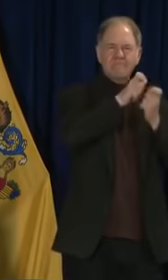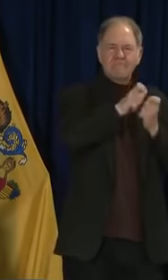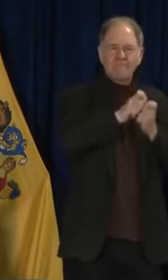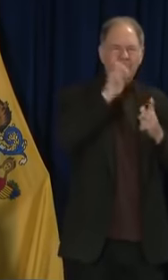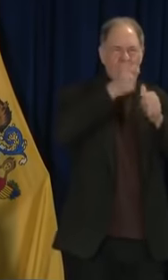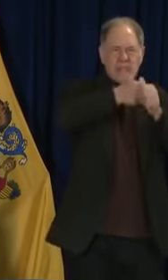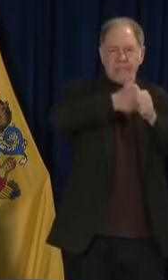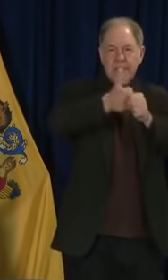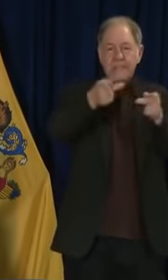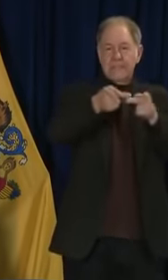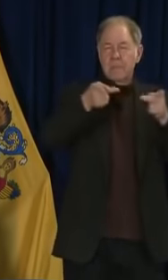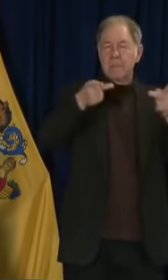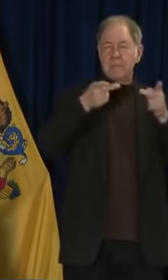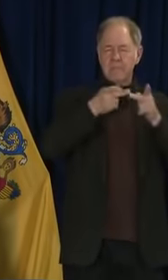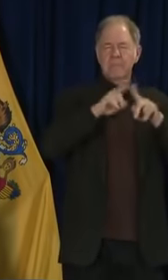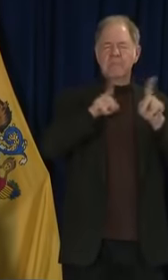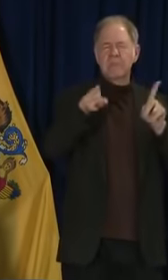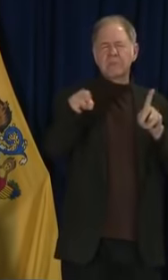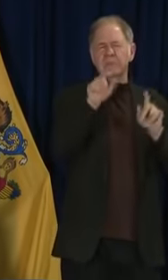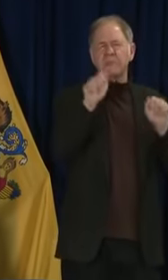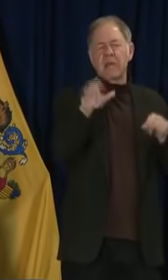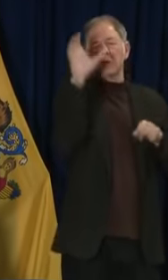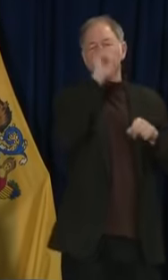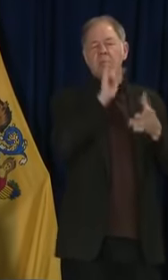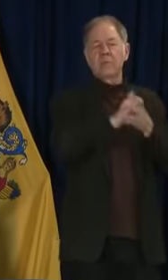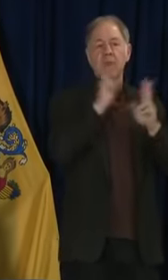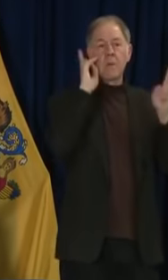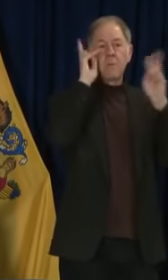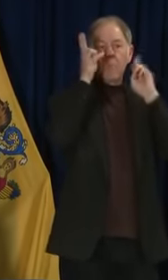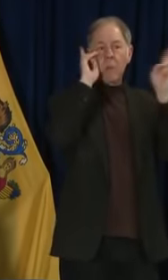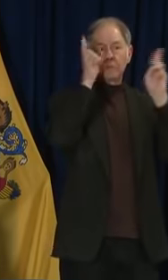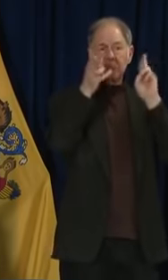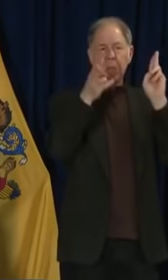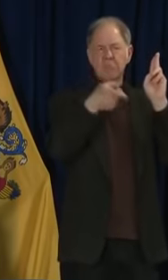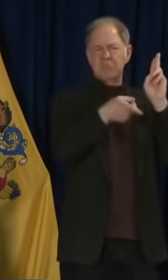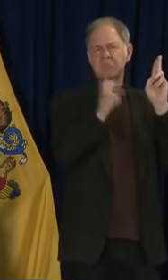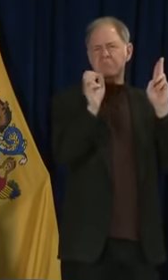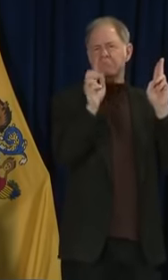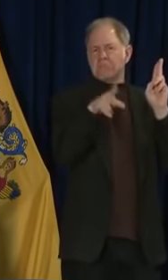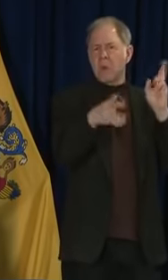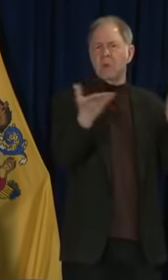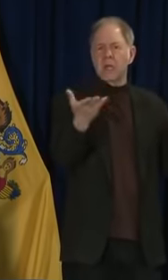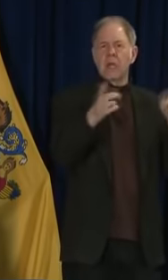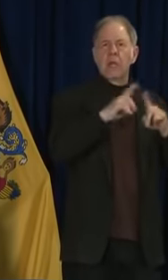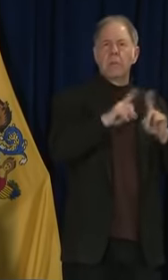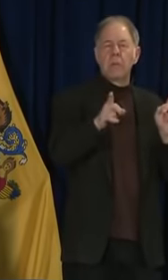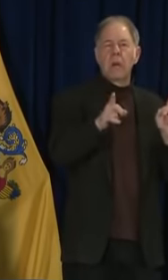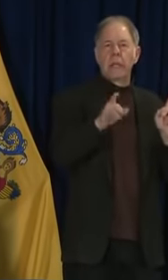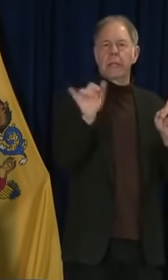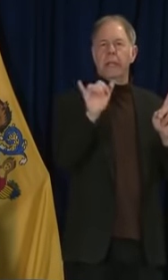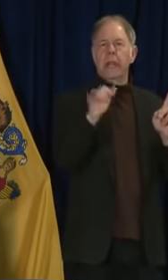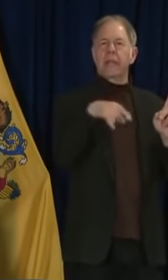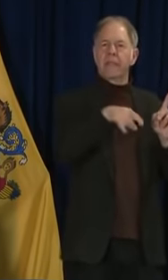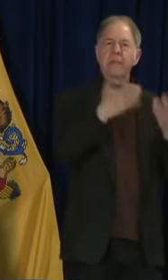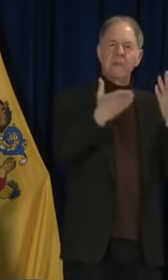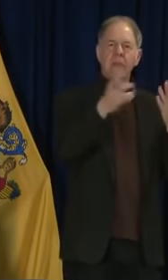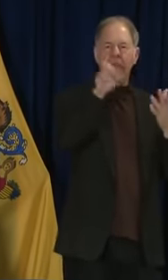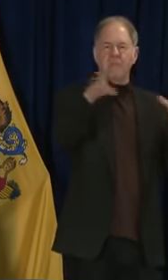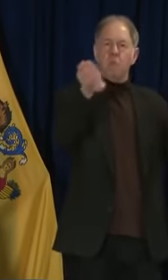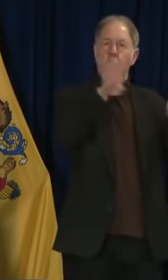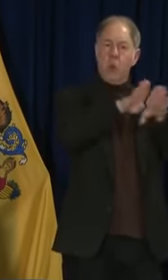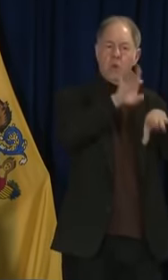buttoned down, but I think you can assume that barbershops are going to be okay, but they're going to be in the category that needs to close at 8